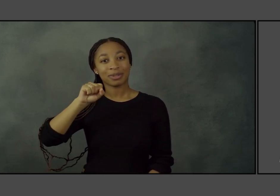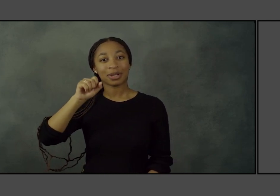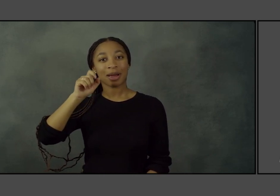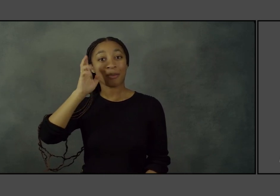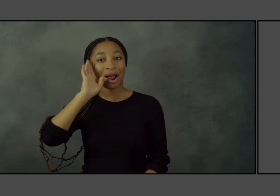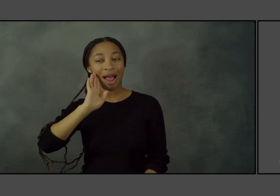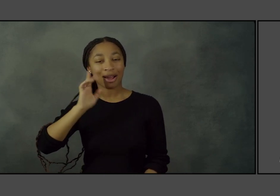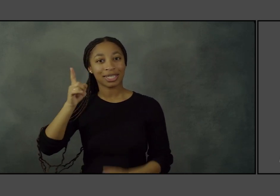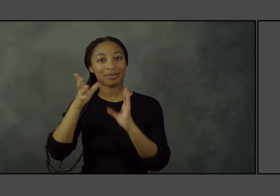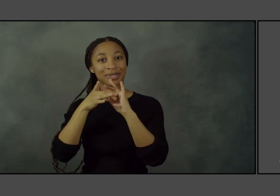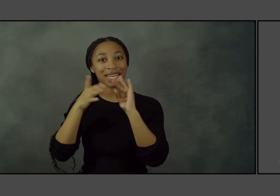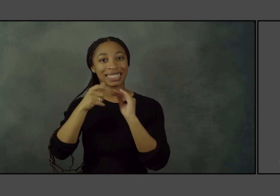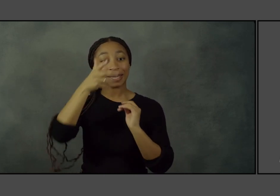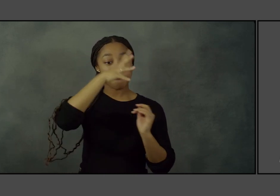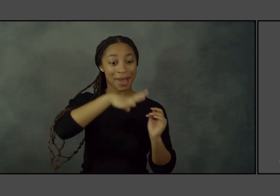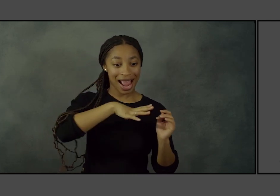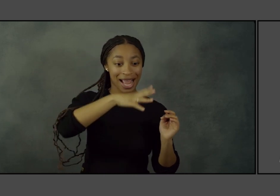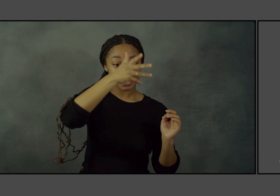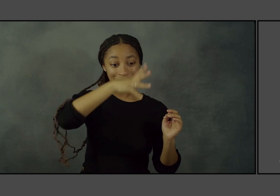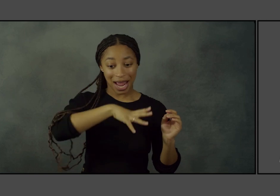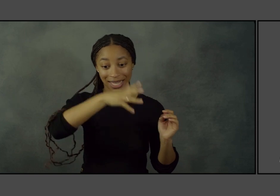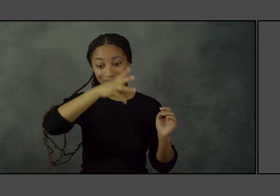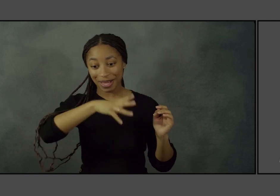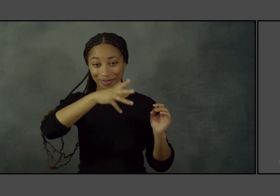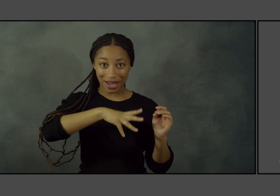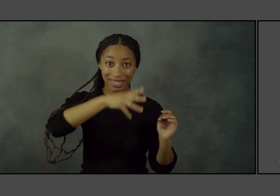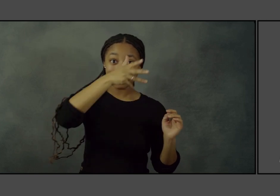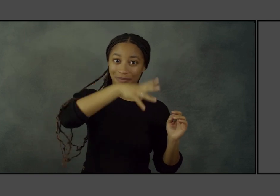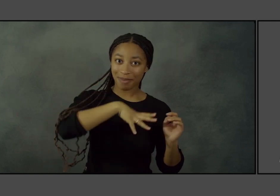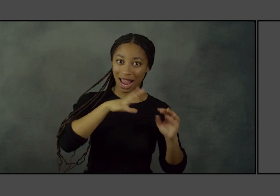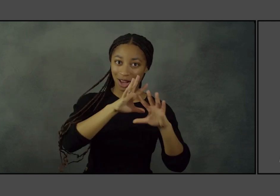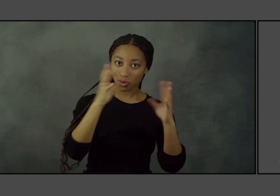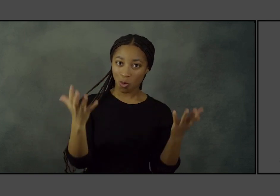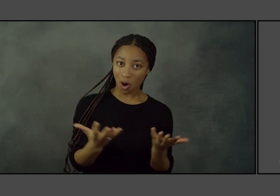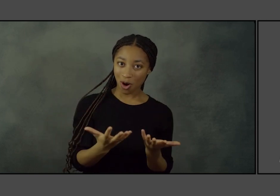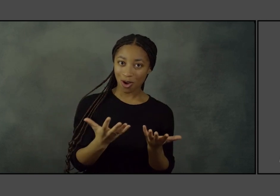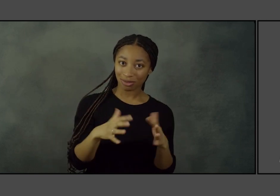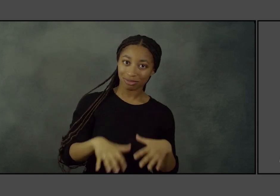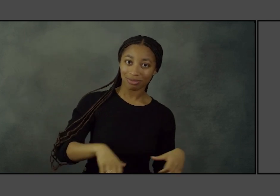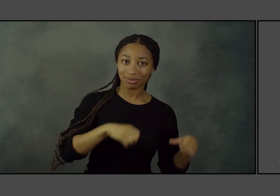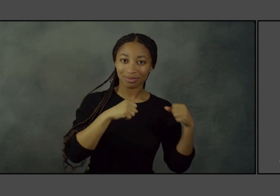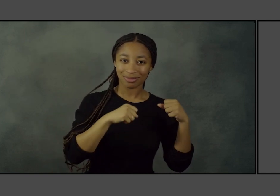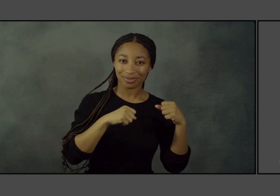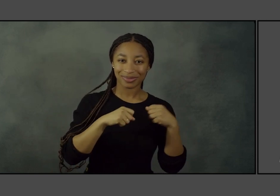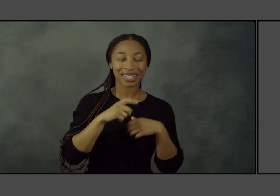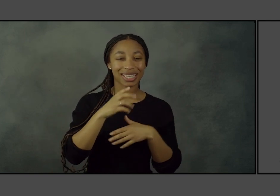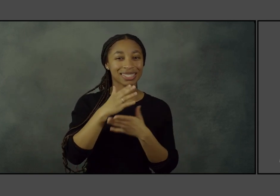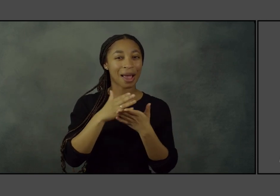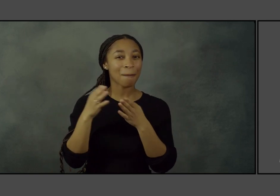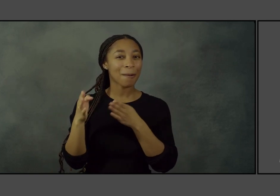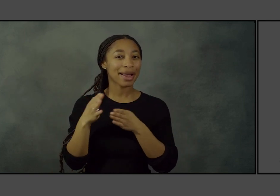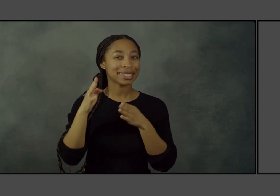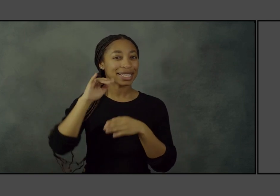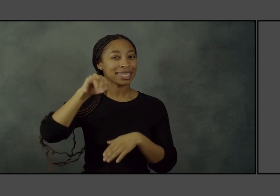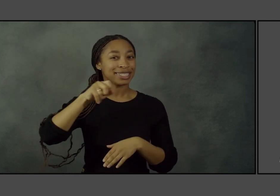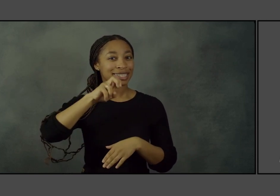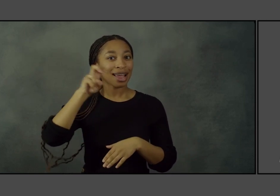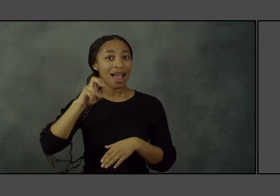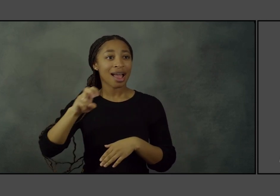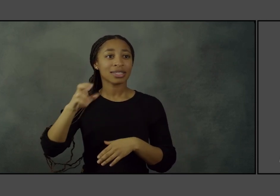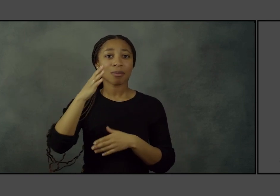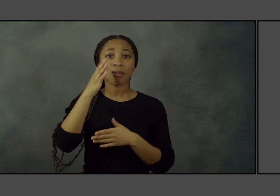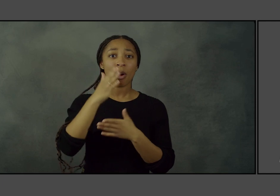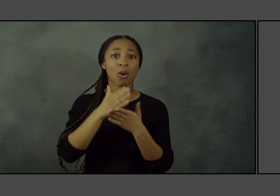man's world, right? In some ways in jazz, even though some of the most important innovators and legacy